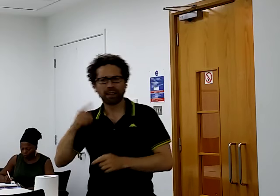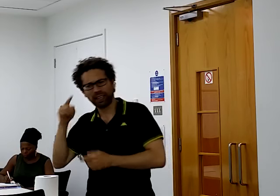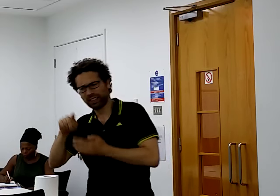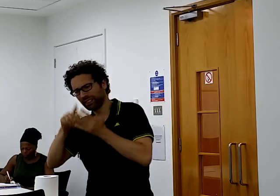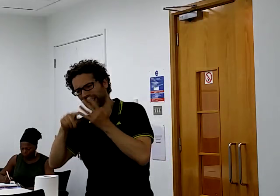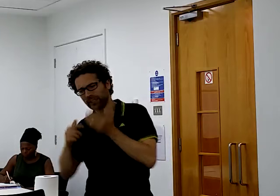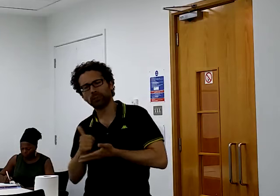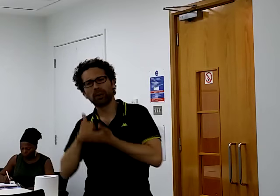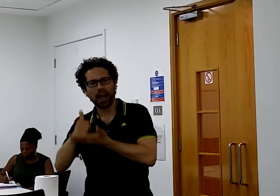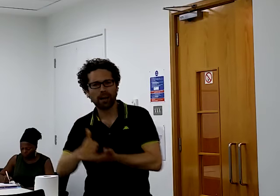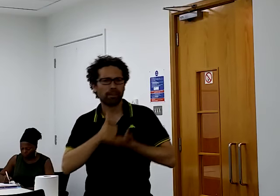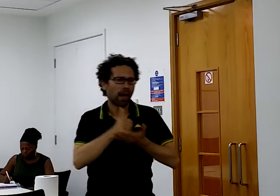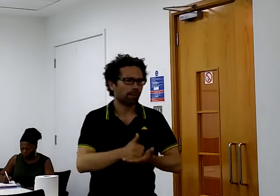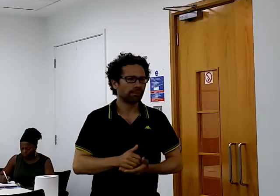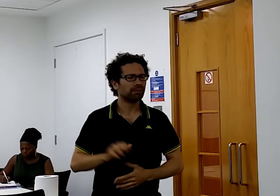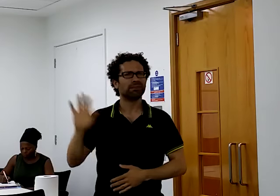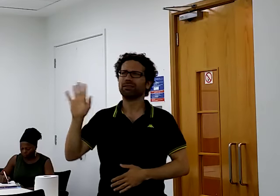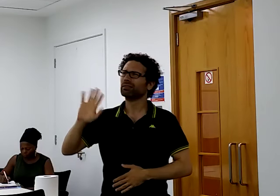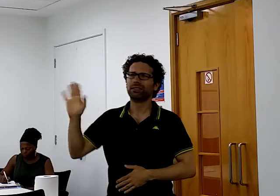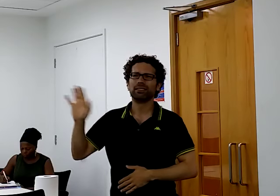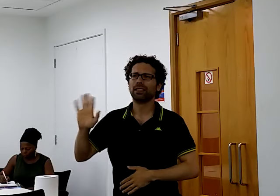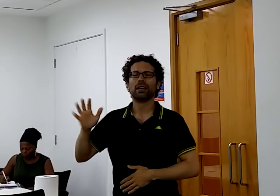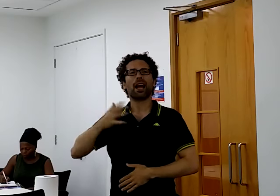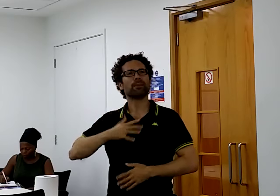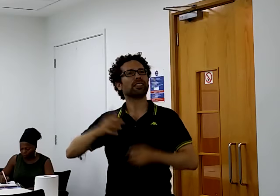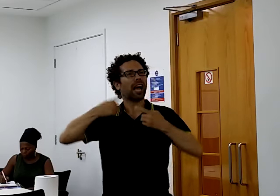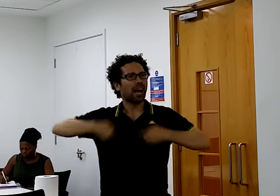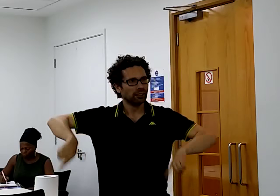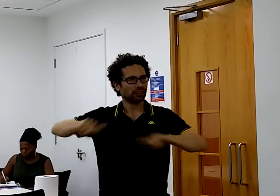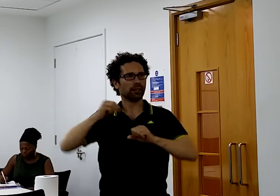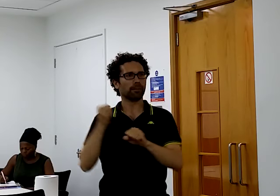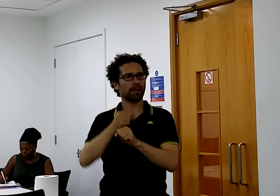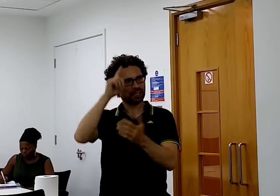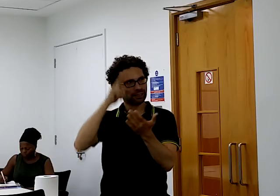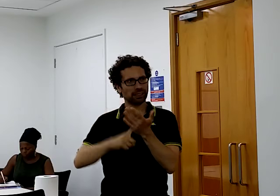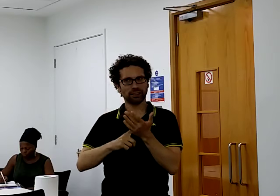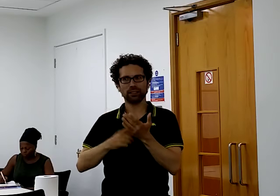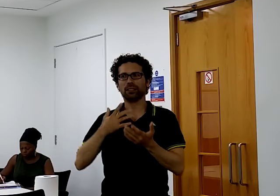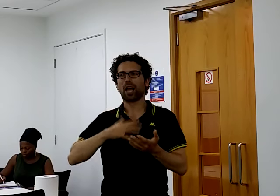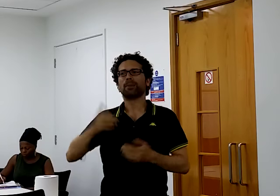You know, and because at the moment it's kind of like we're being dictated to, like, oh,